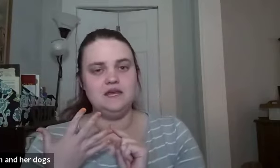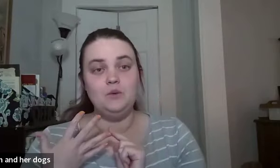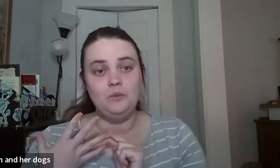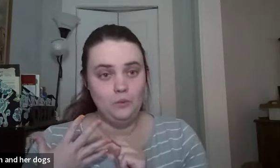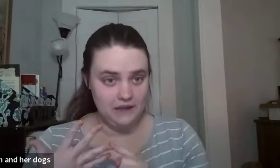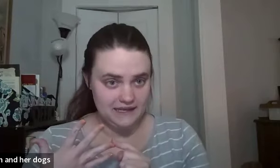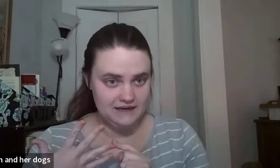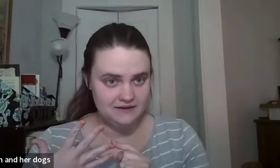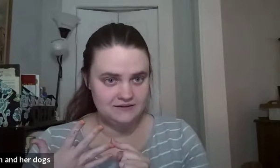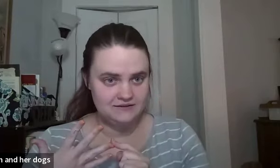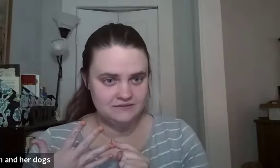Then when.